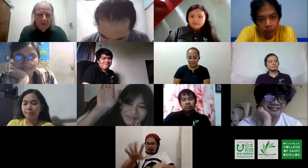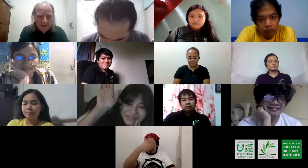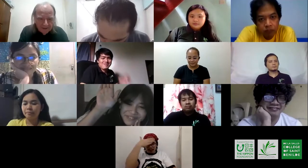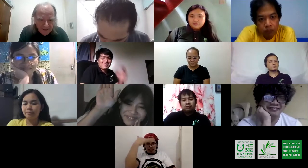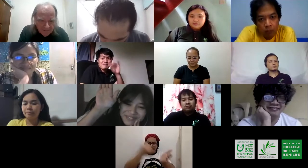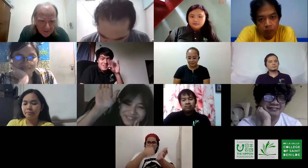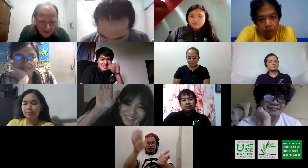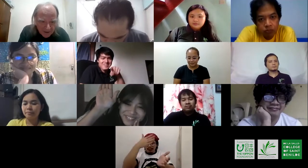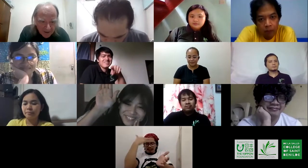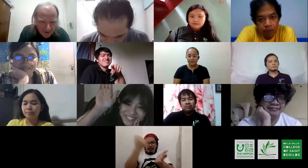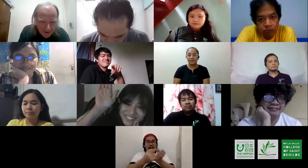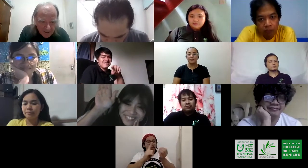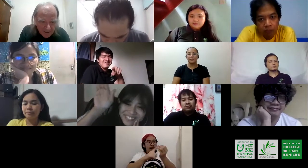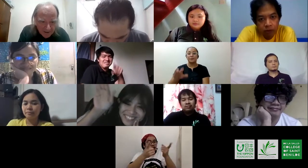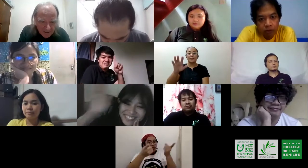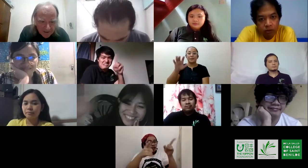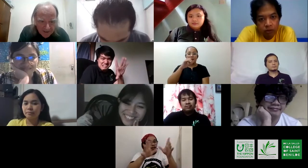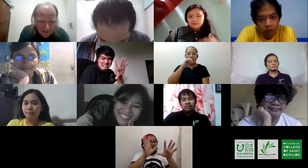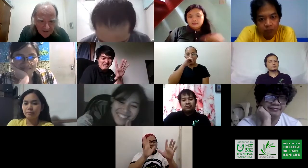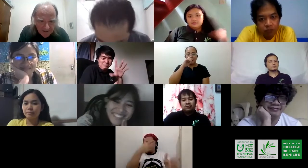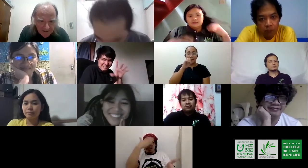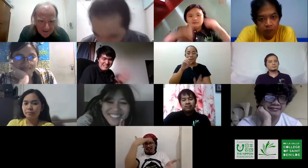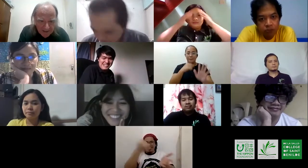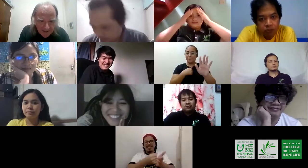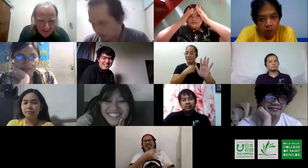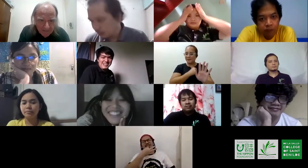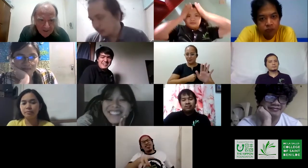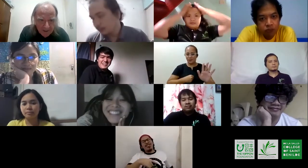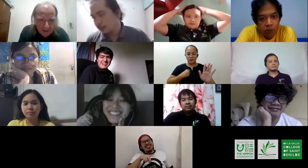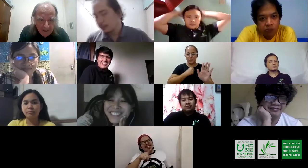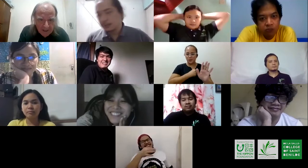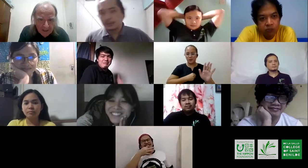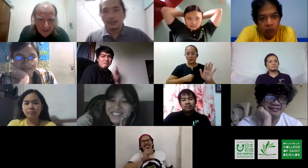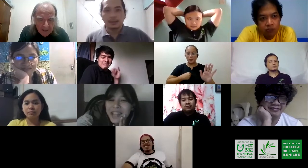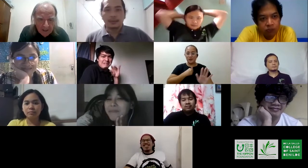All right, I'm sorry here. Going